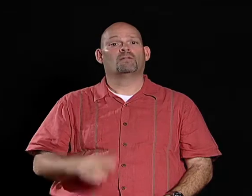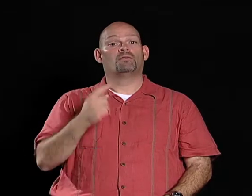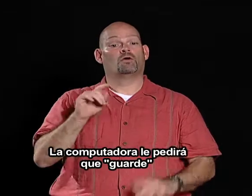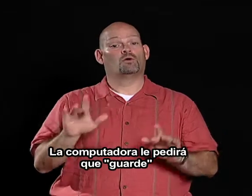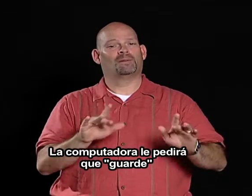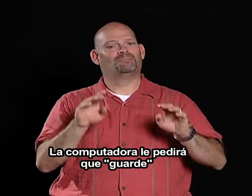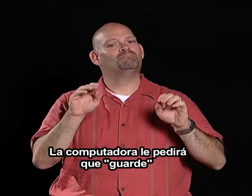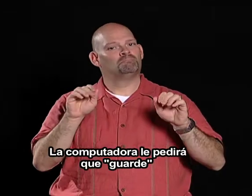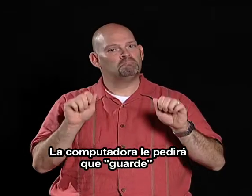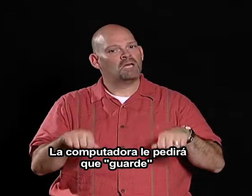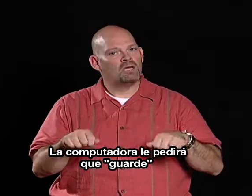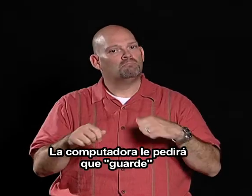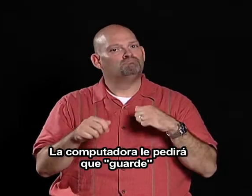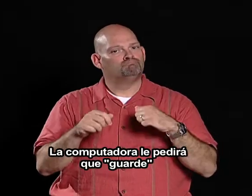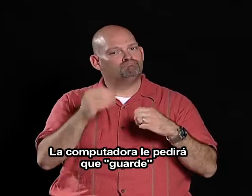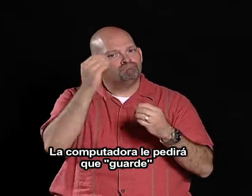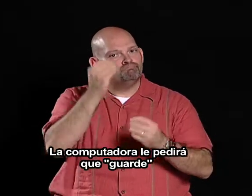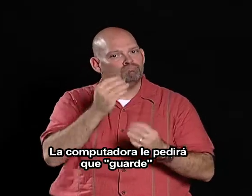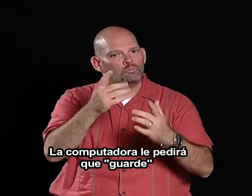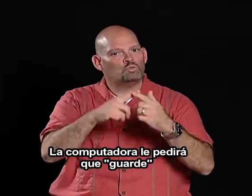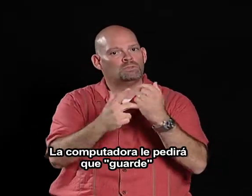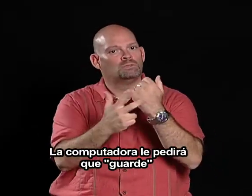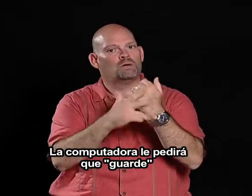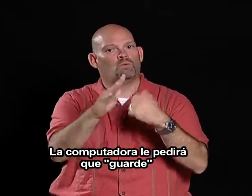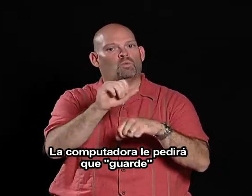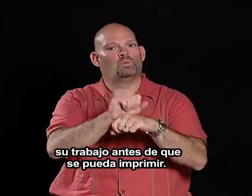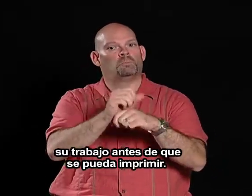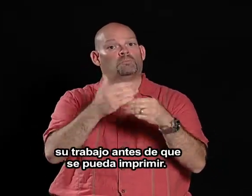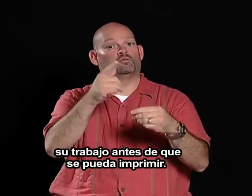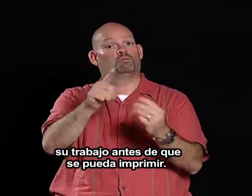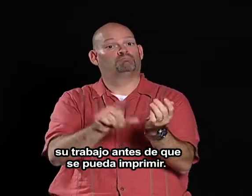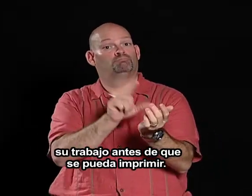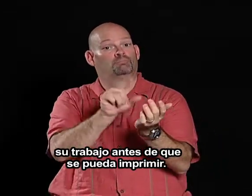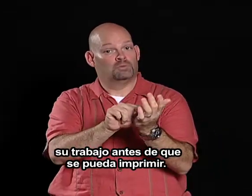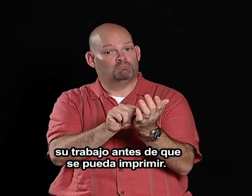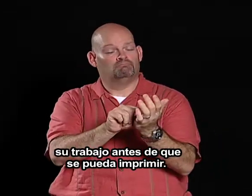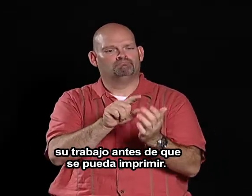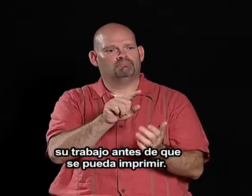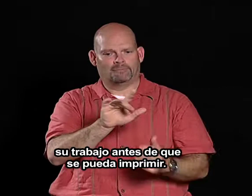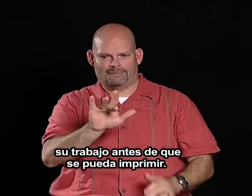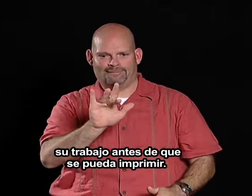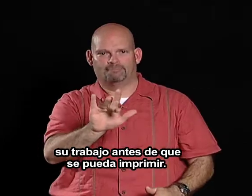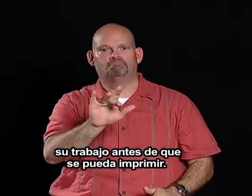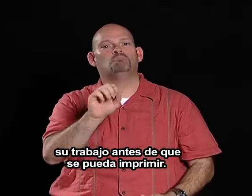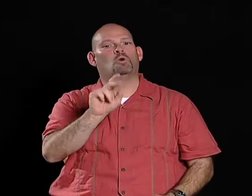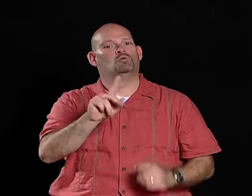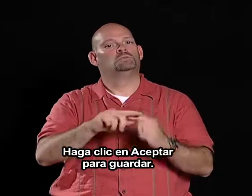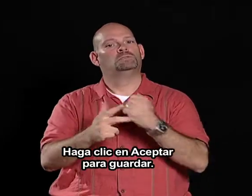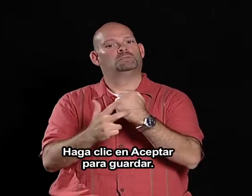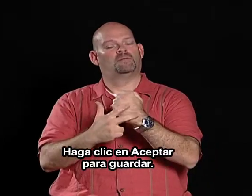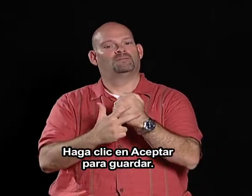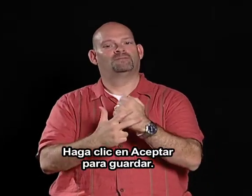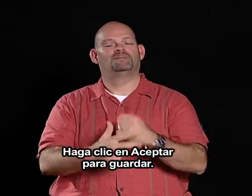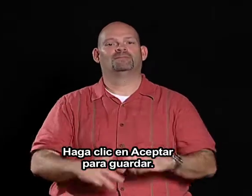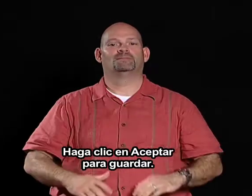The computer may prompt you to save your work before you are able to print. Click OK to